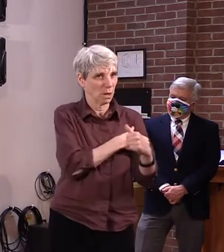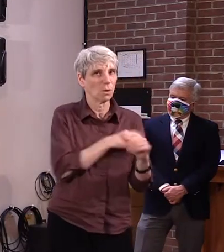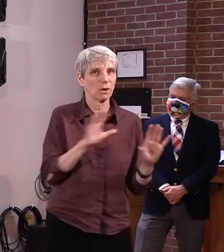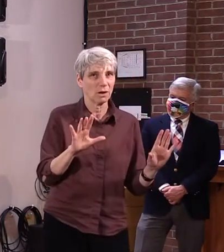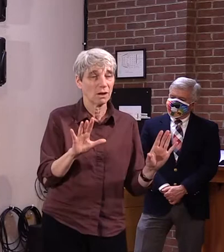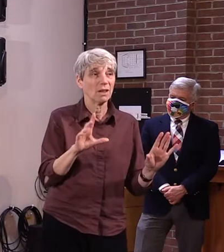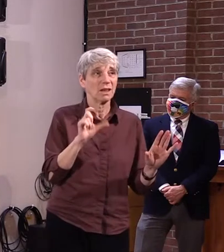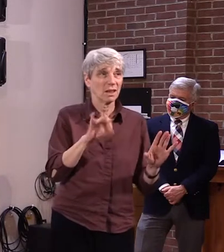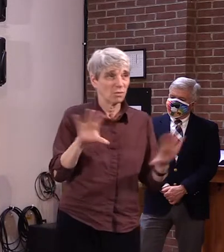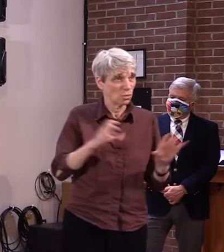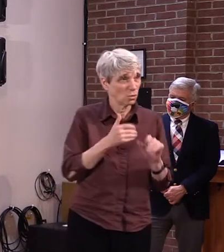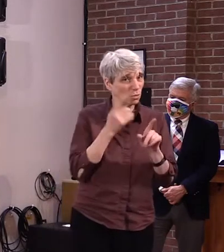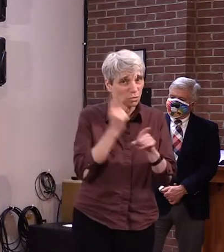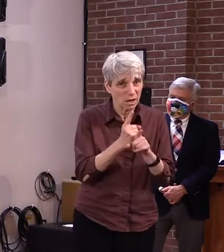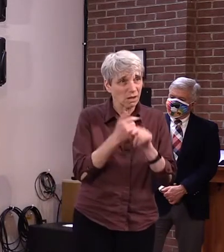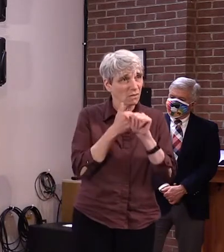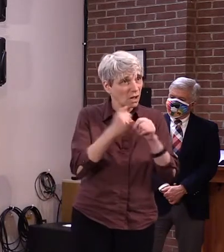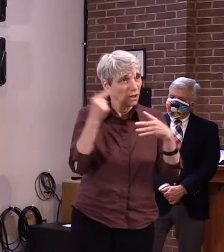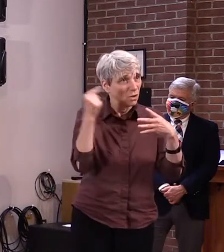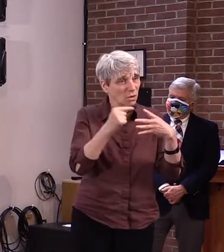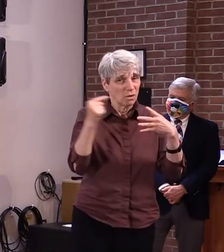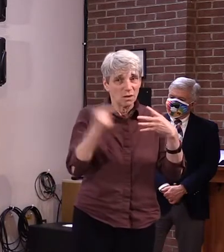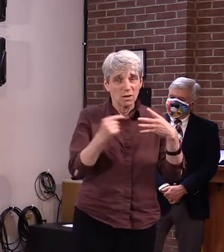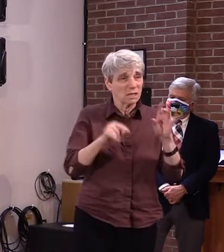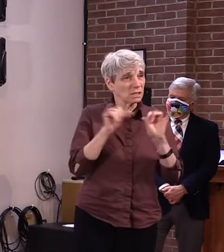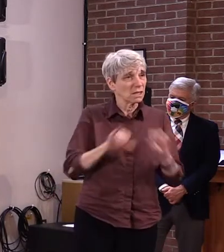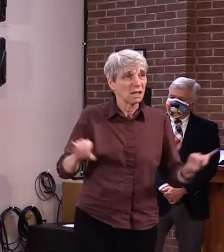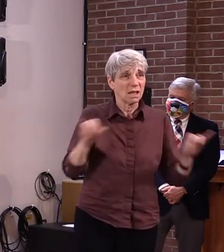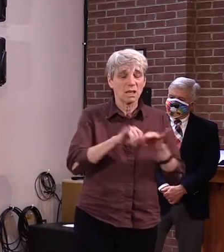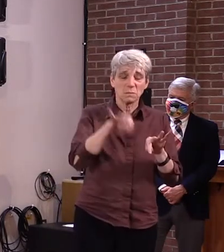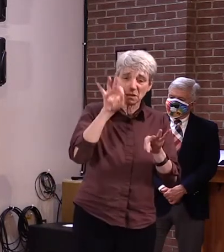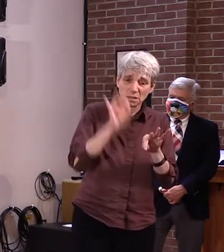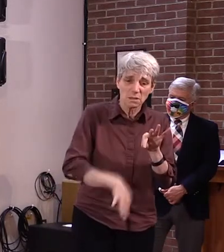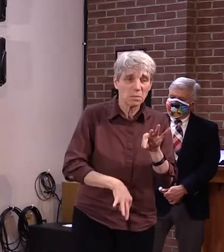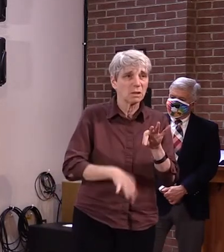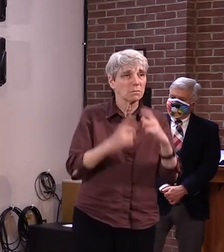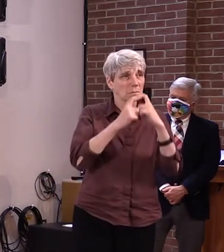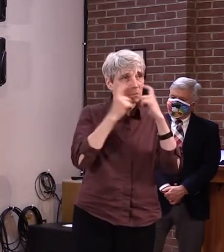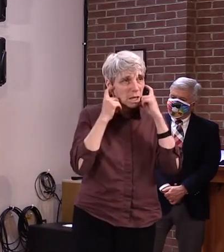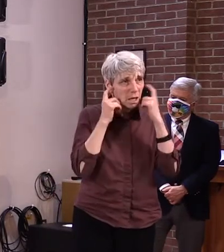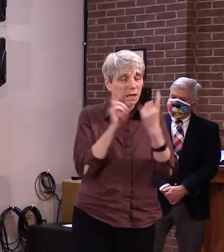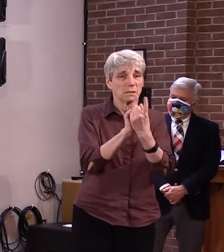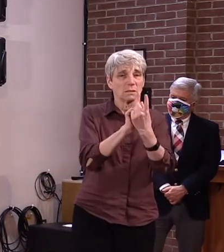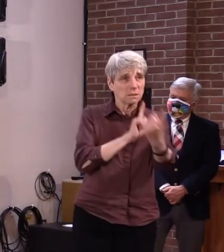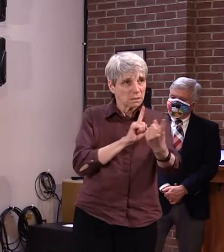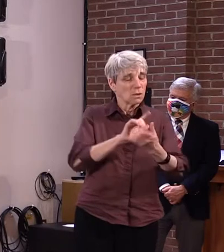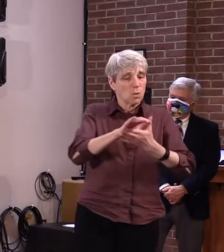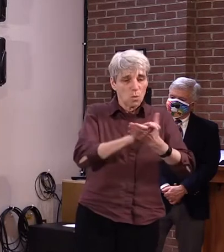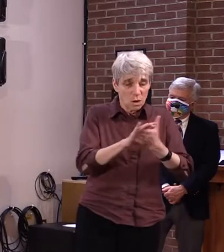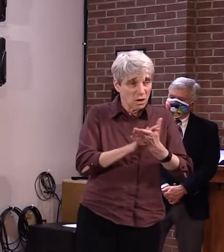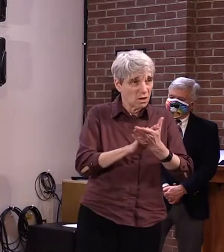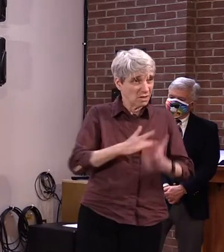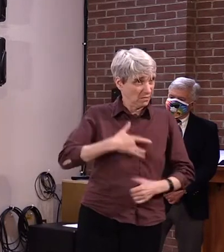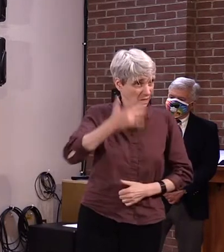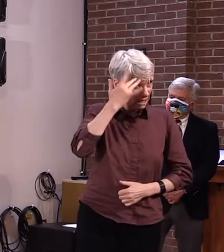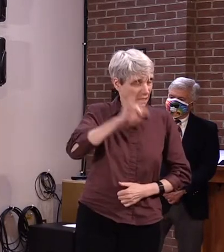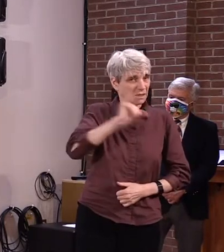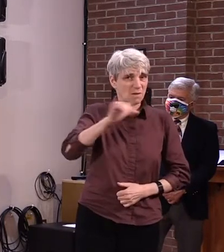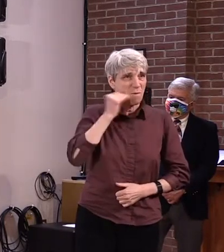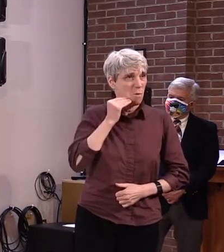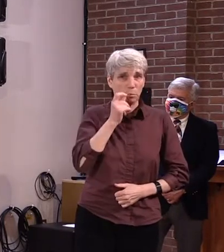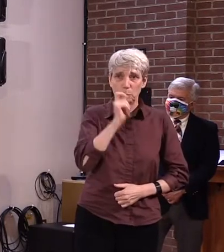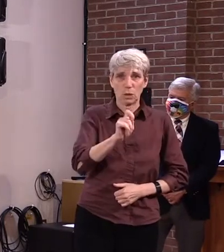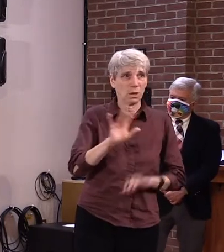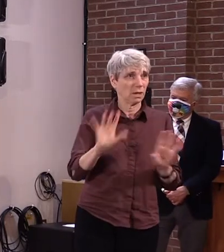we follow the guidelines and continue to take those simple steps, we won't have anything to worry about. But we have to,